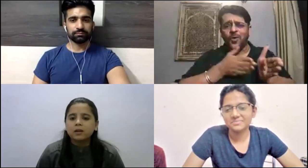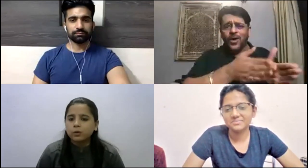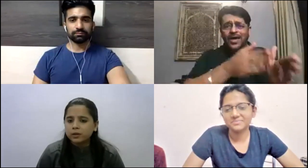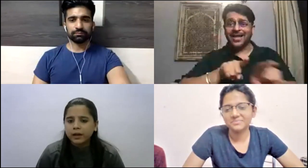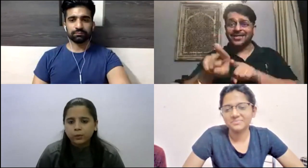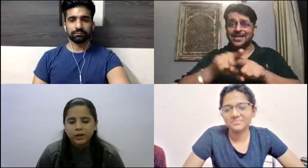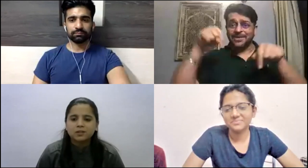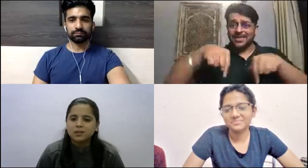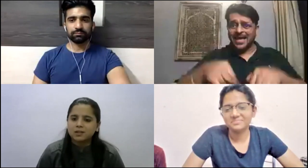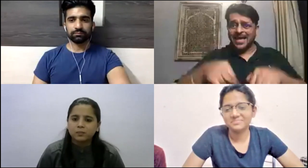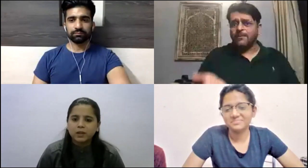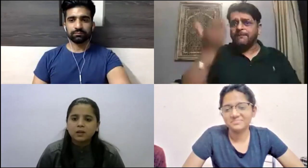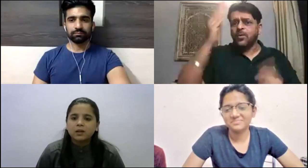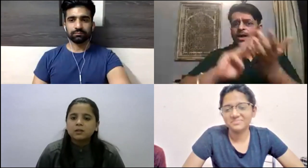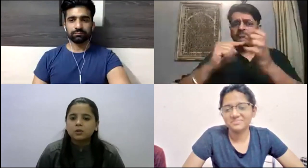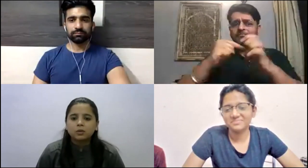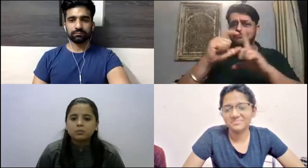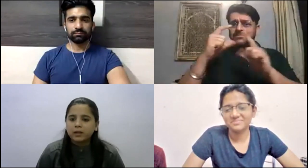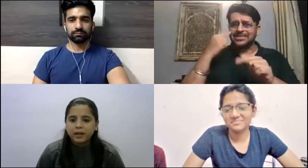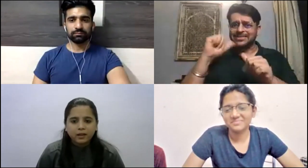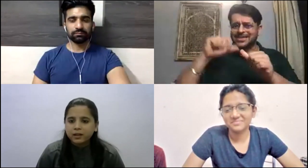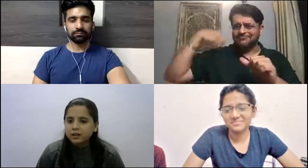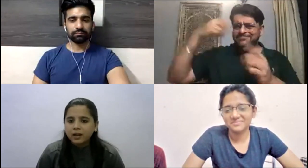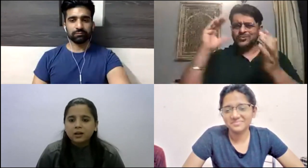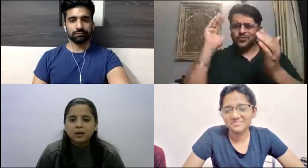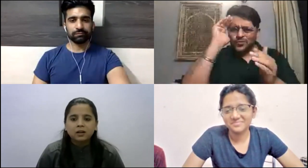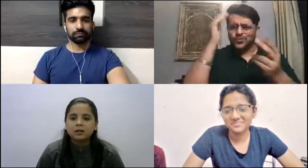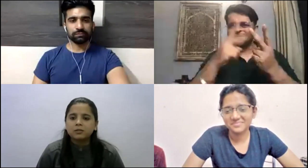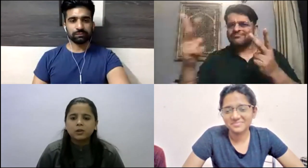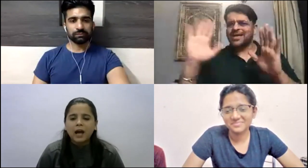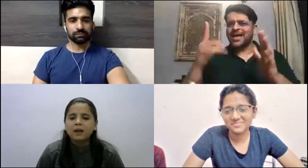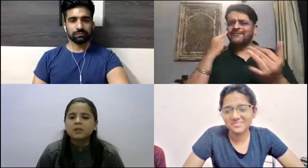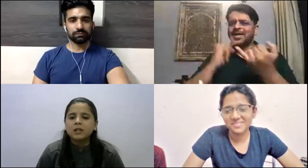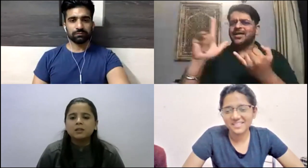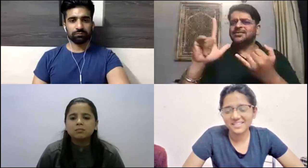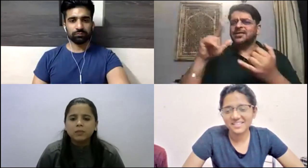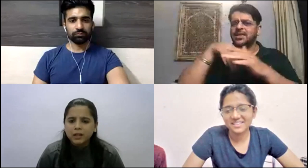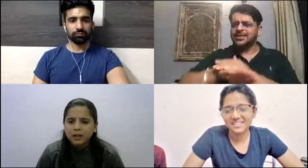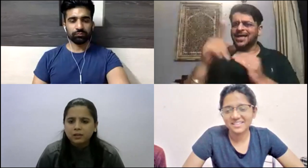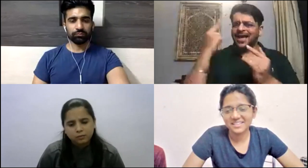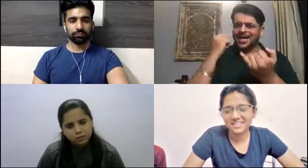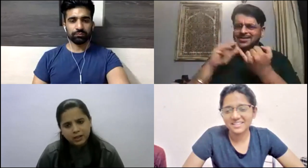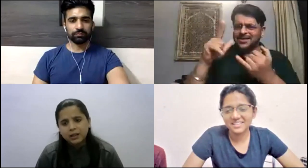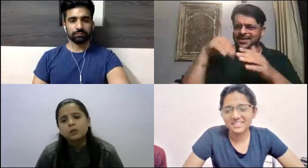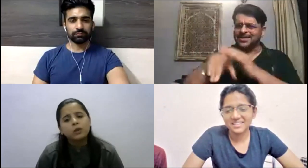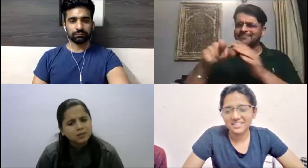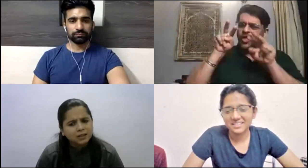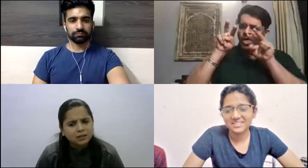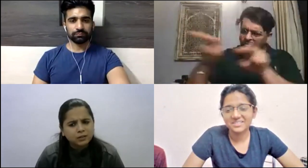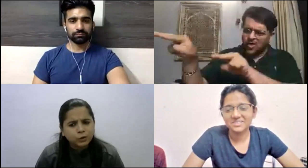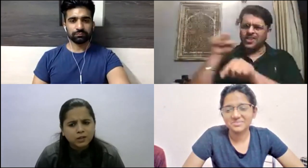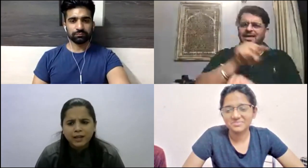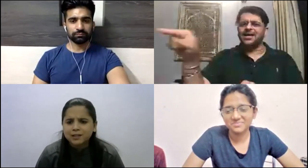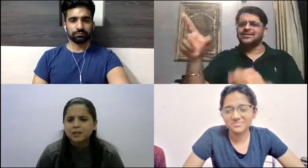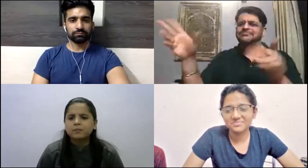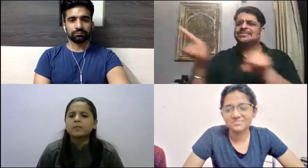having a good education system. So, here in India, you can have the media, right? And you can see the